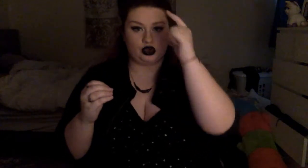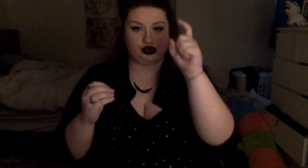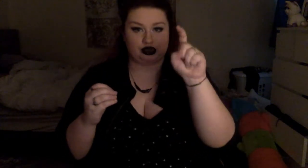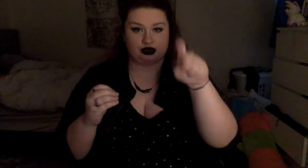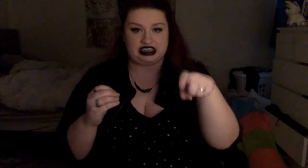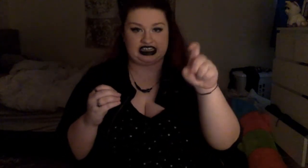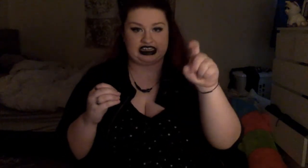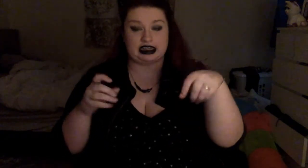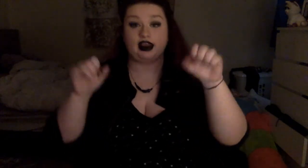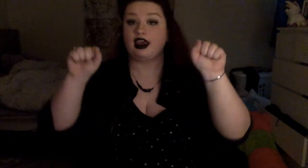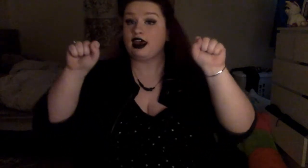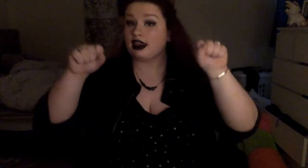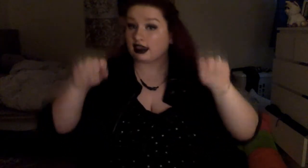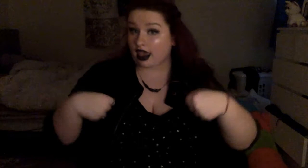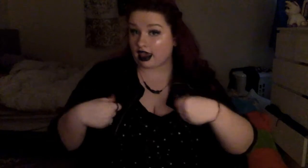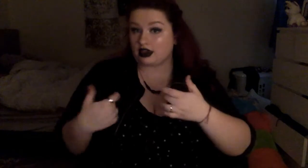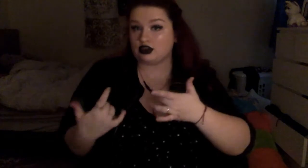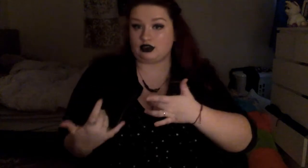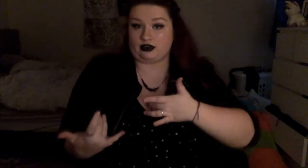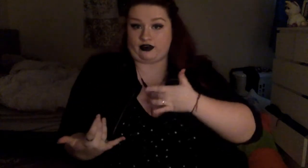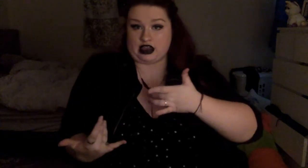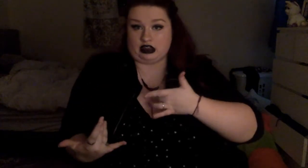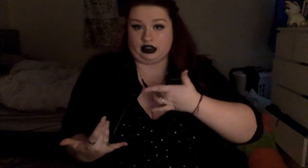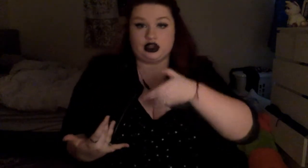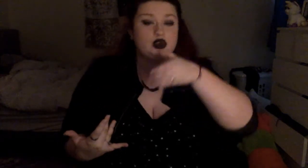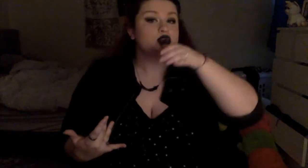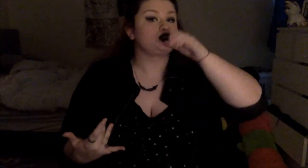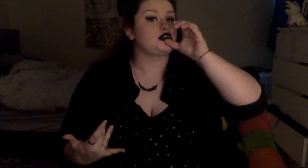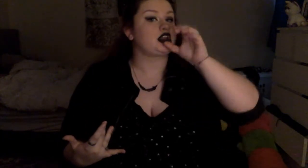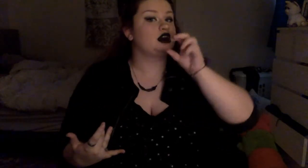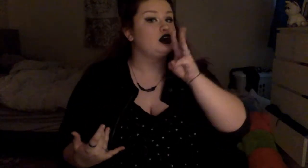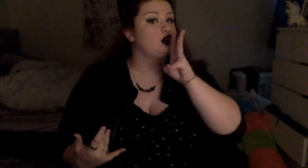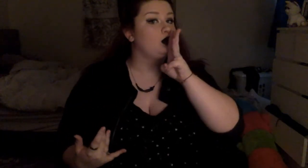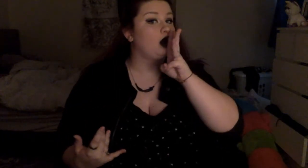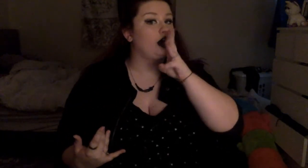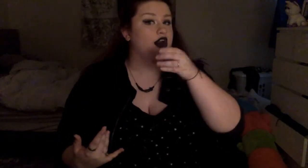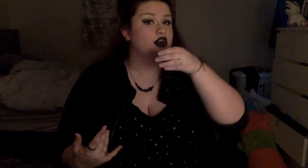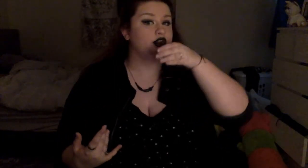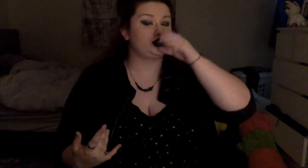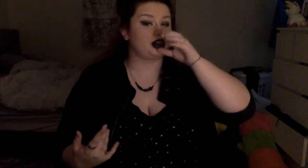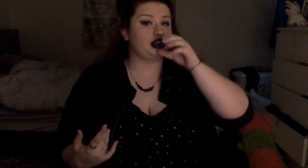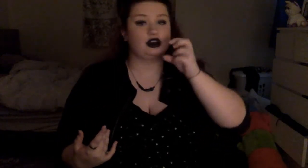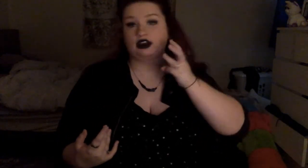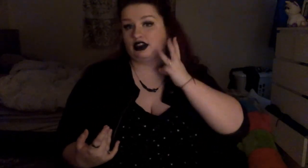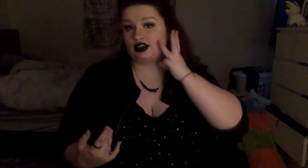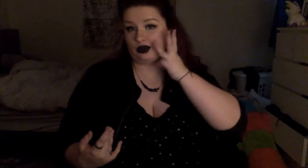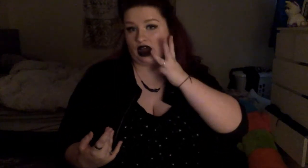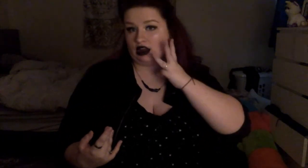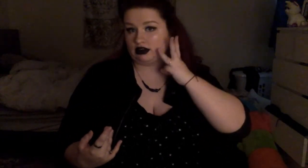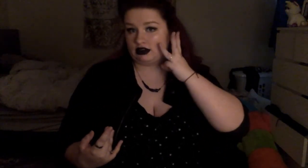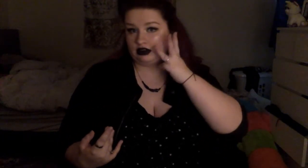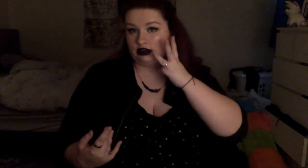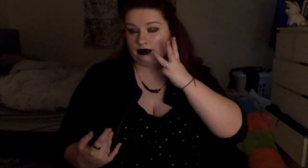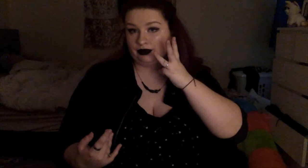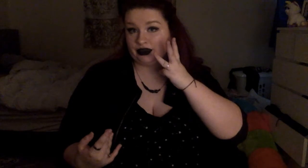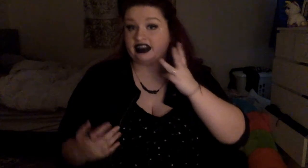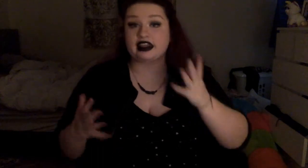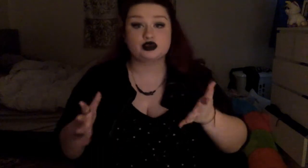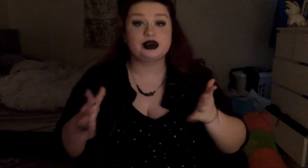you need it. Can you feel it? Drink the water, drink the wine. And that's really